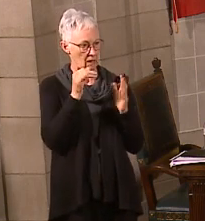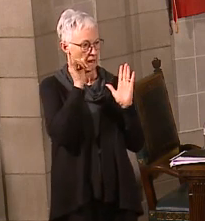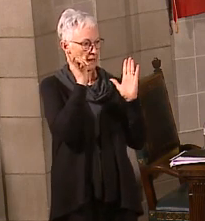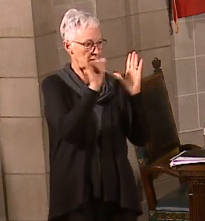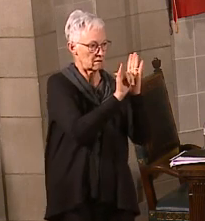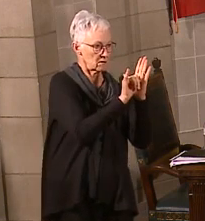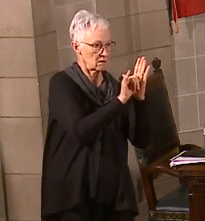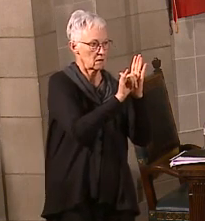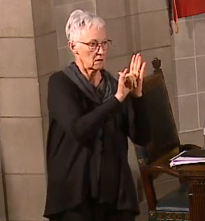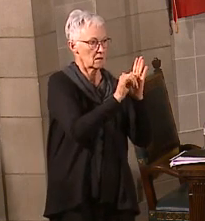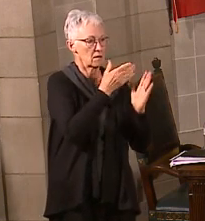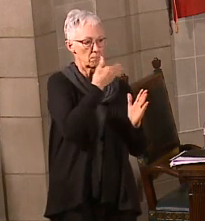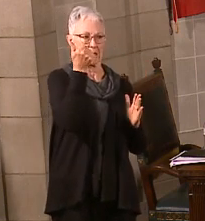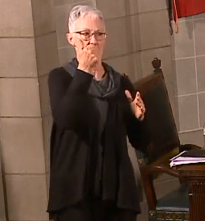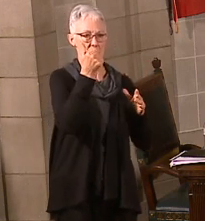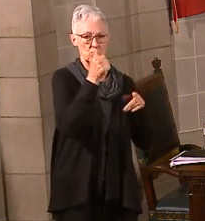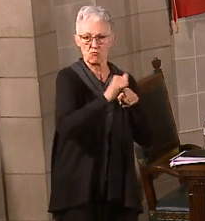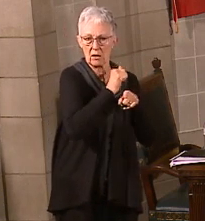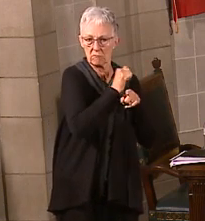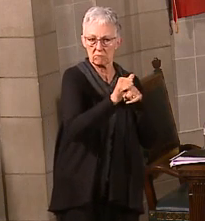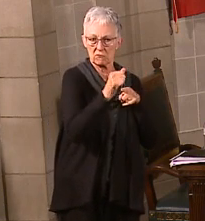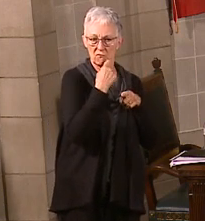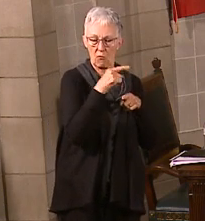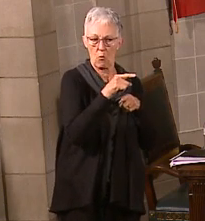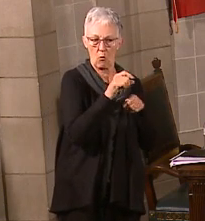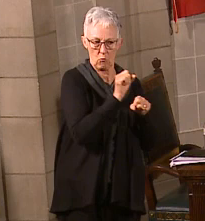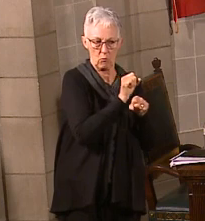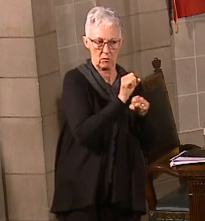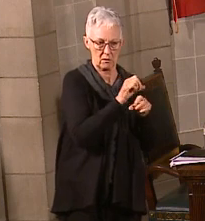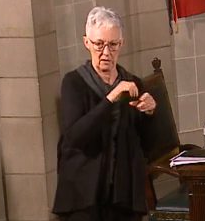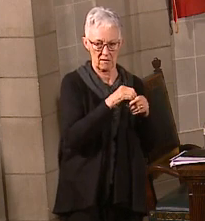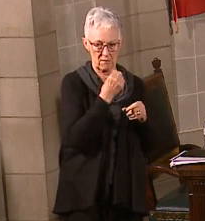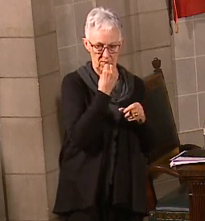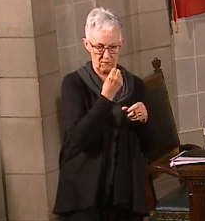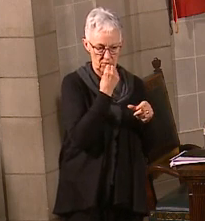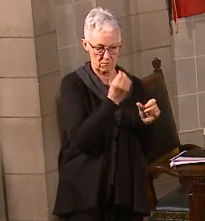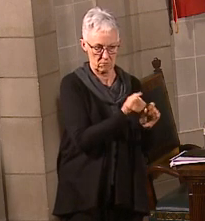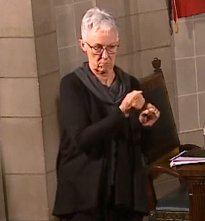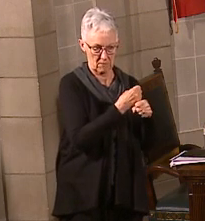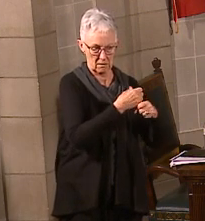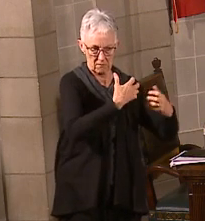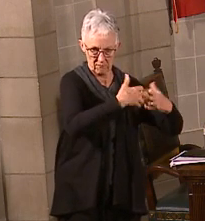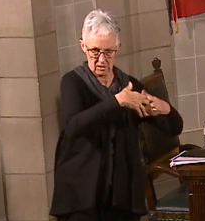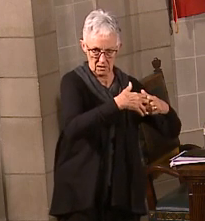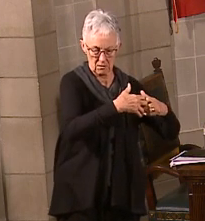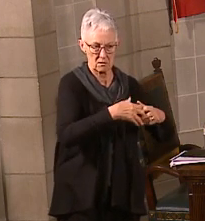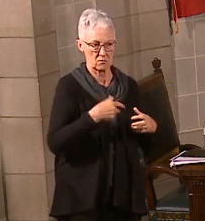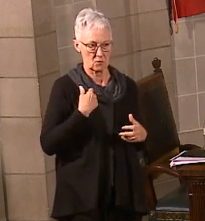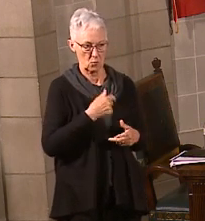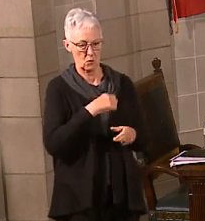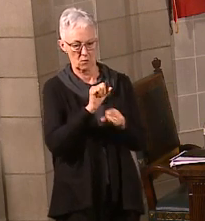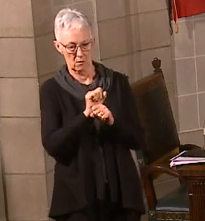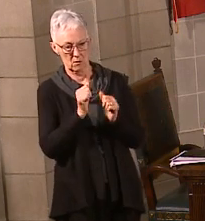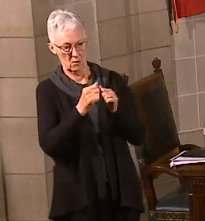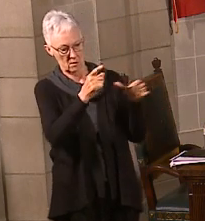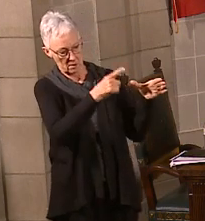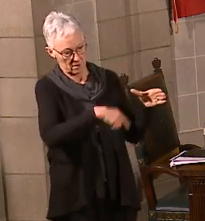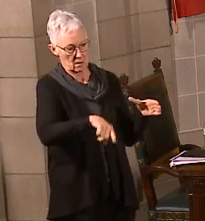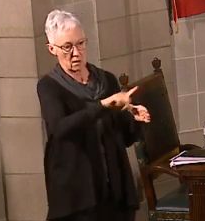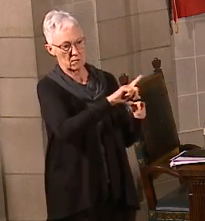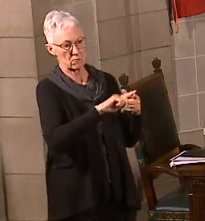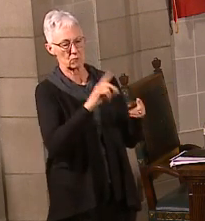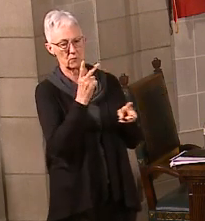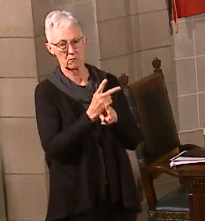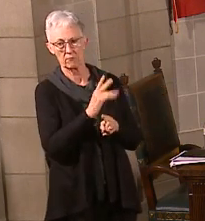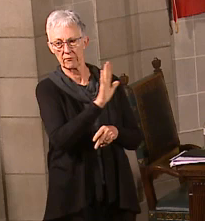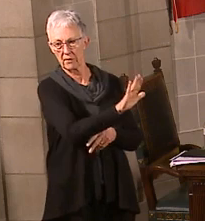with, looking to work with the entire industry to be able to help them make sure they're doing everything they can to keep their teammates